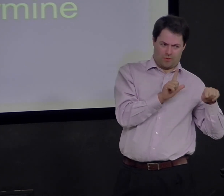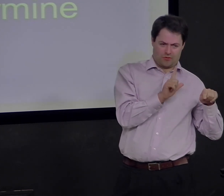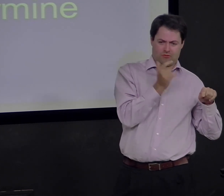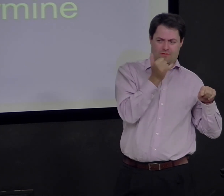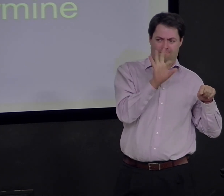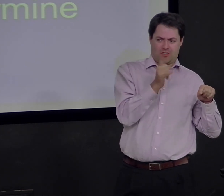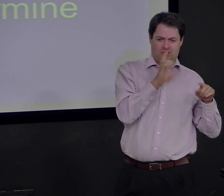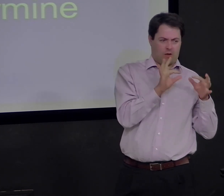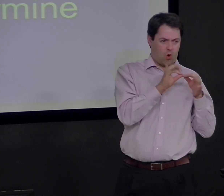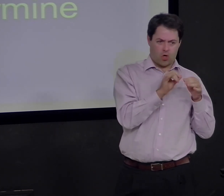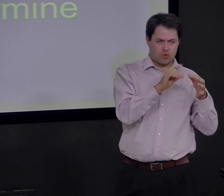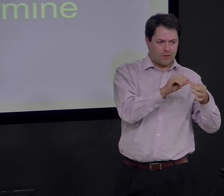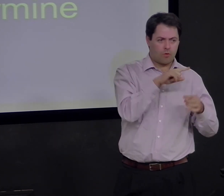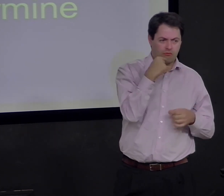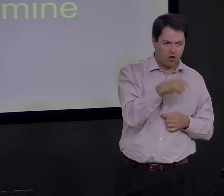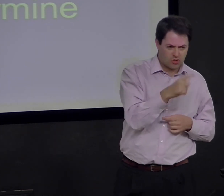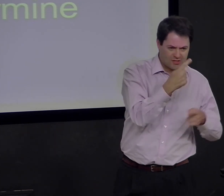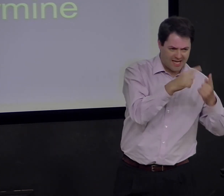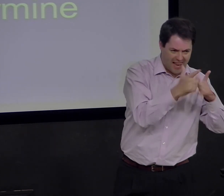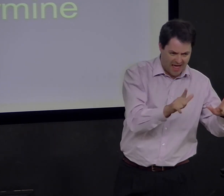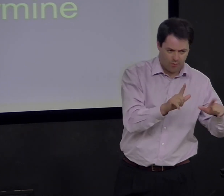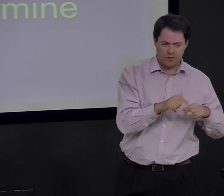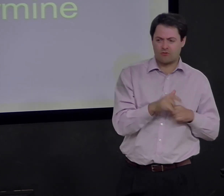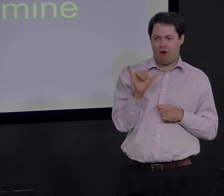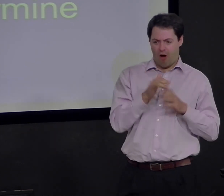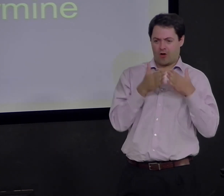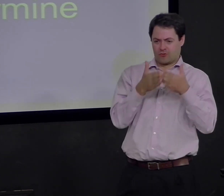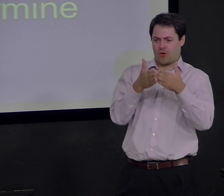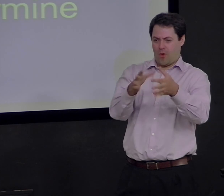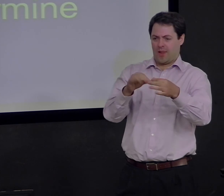ASL has its derivatives in French sign language,